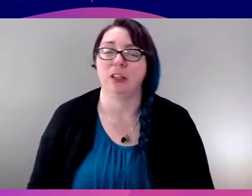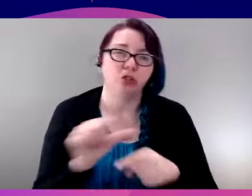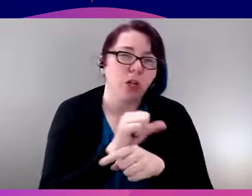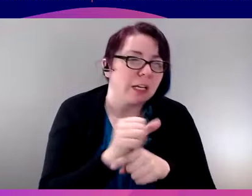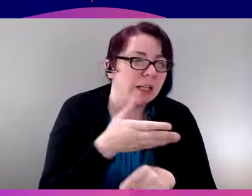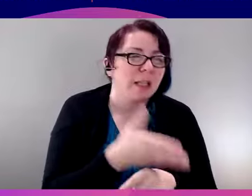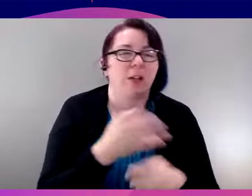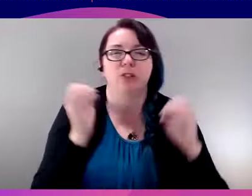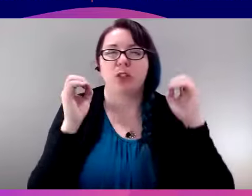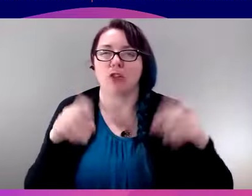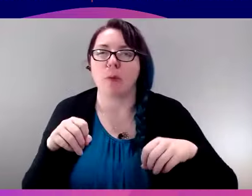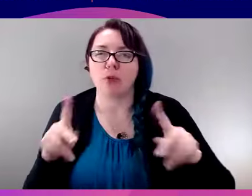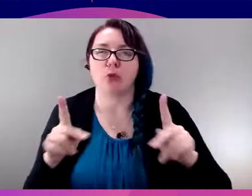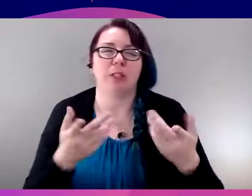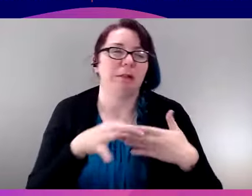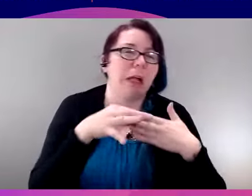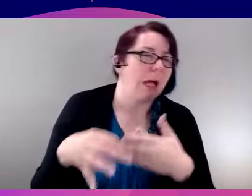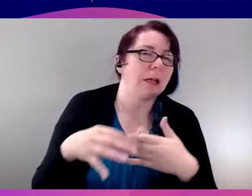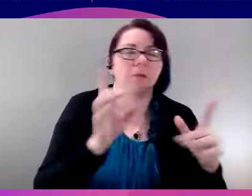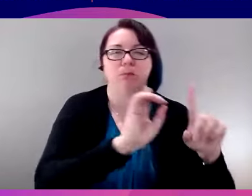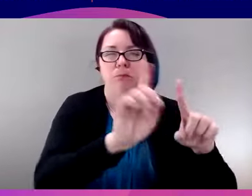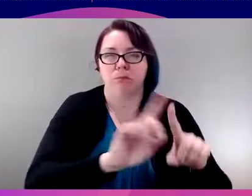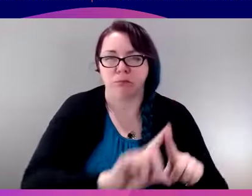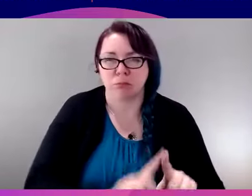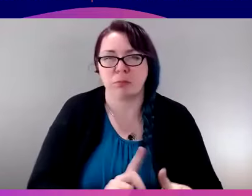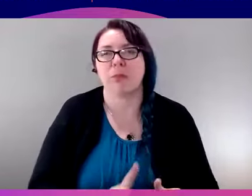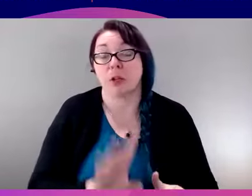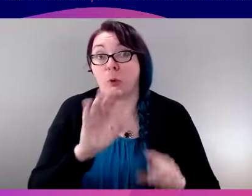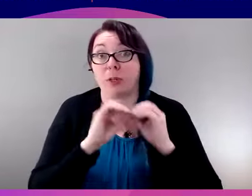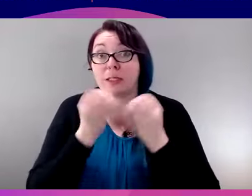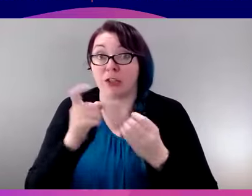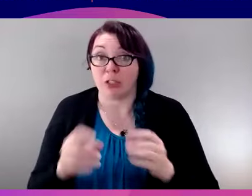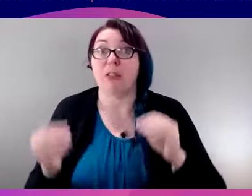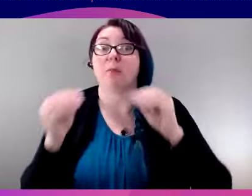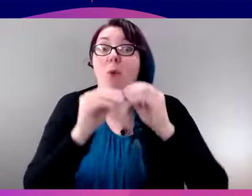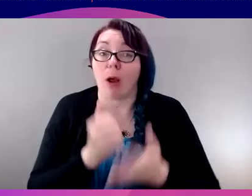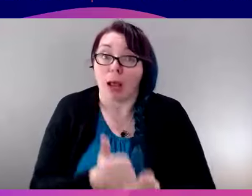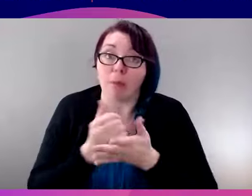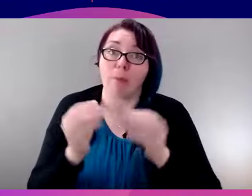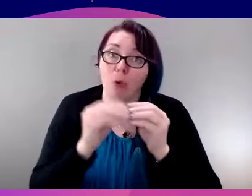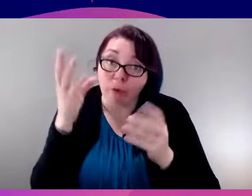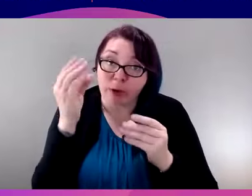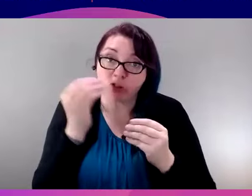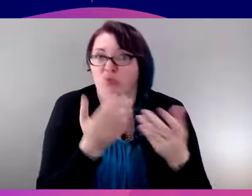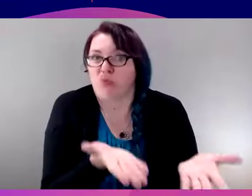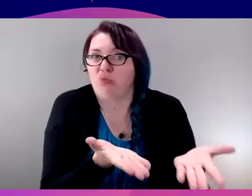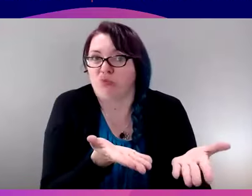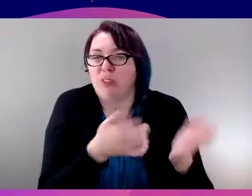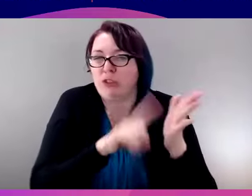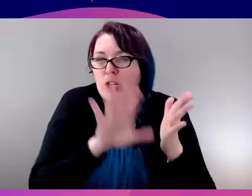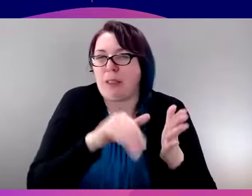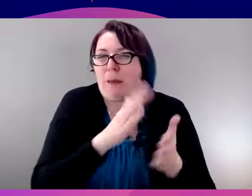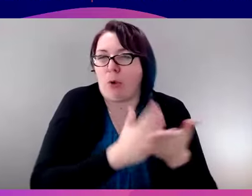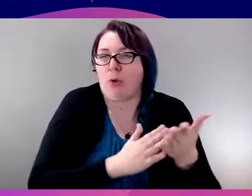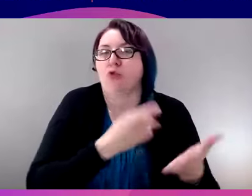opportunities, as well as guides to support your organization in furthering your work to better be able to help survivors.